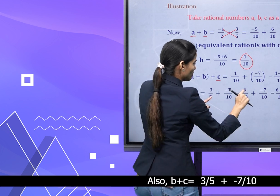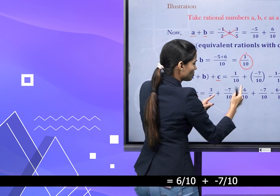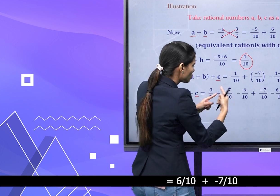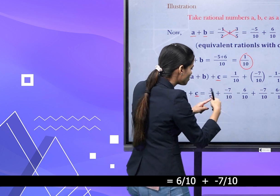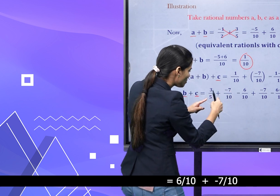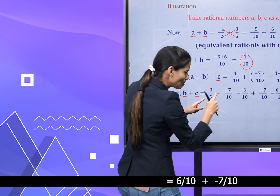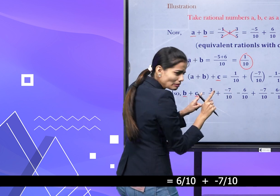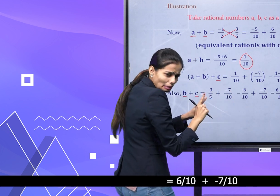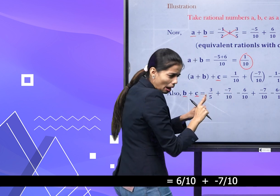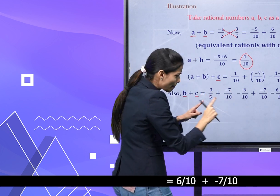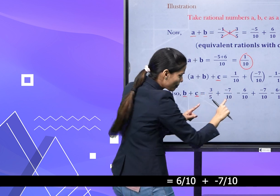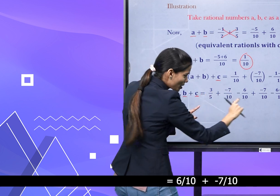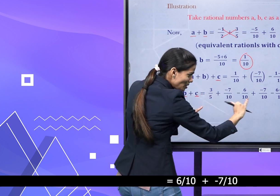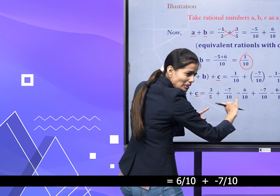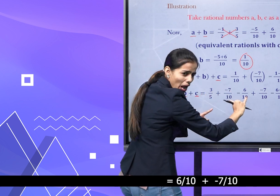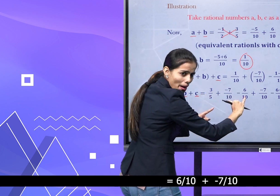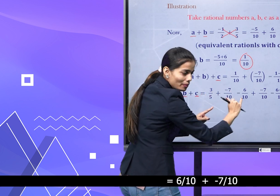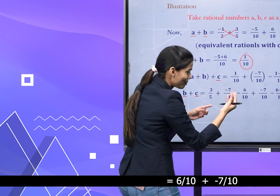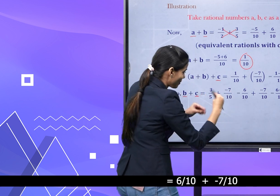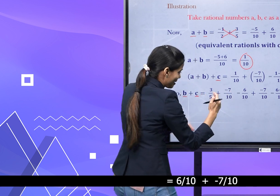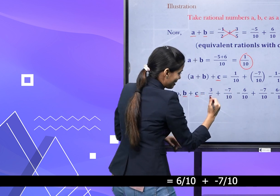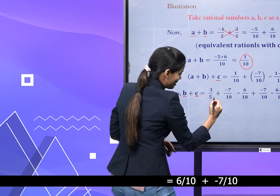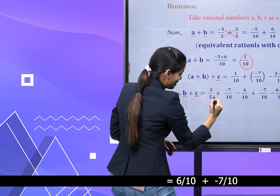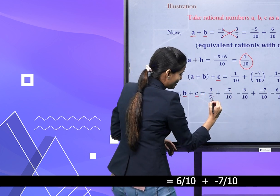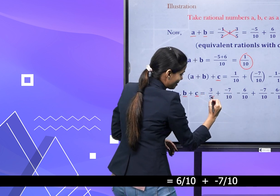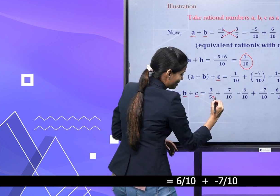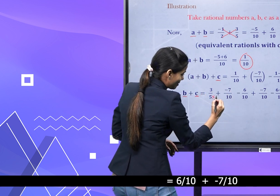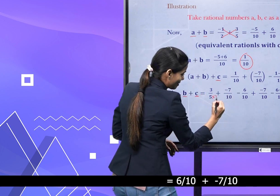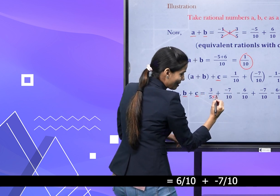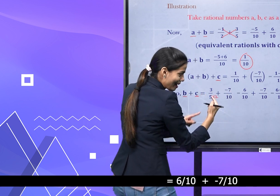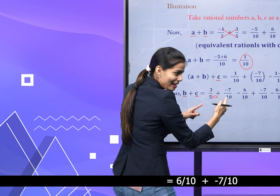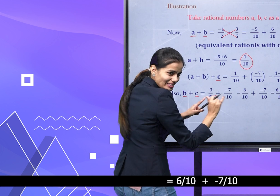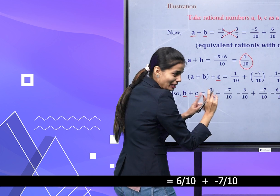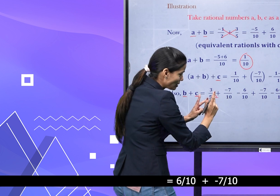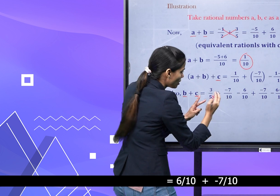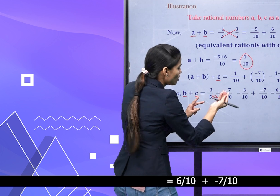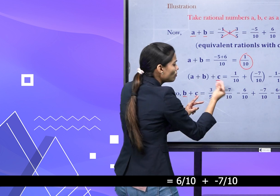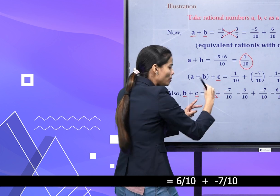Is equal to 6 by 10 plus minus 7 by 10.